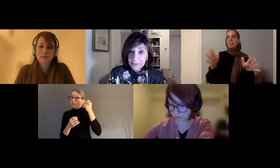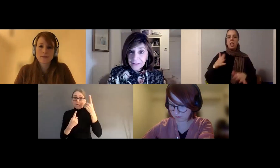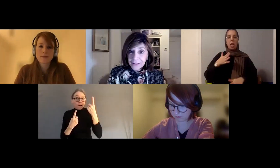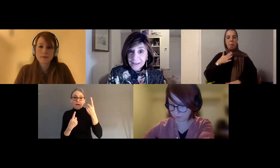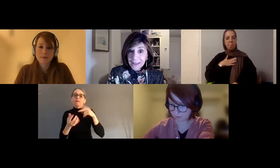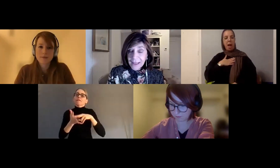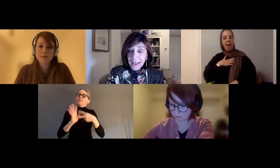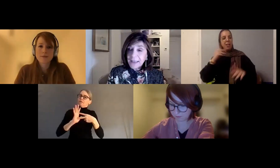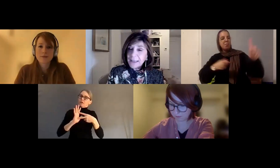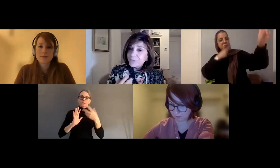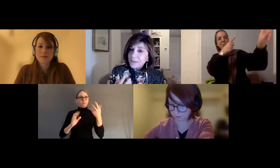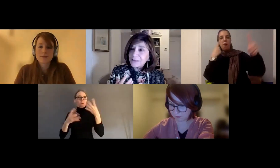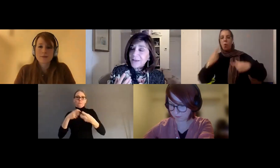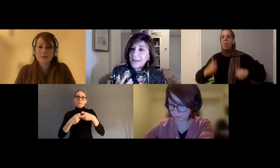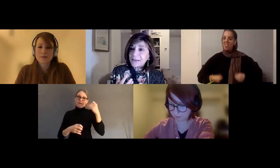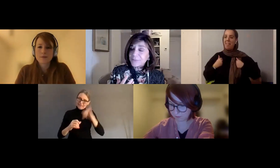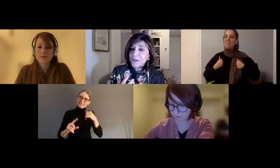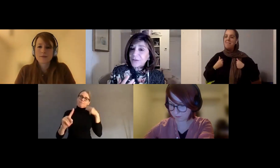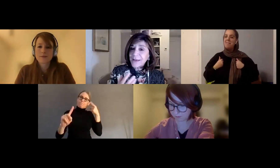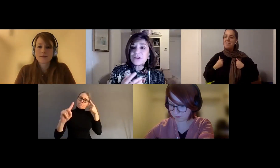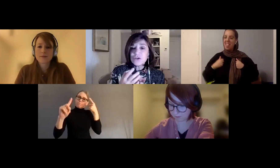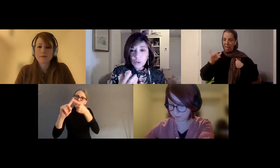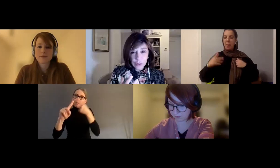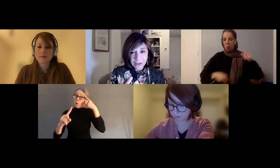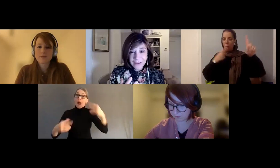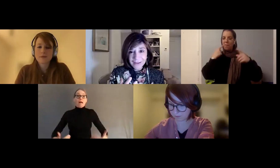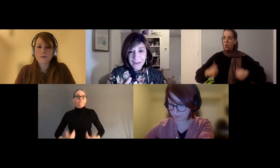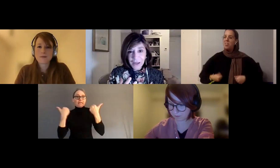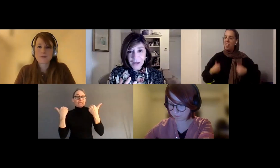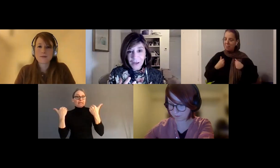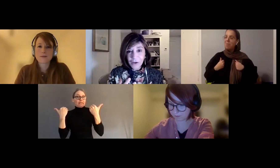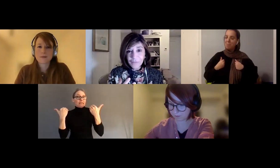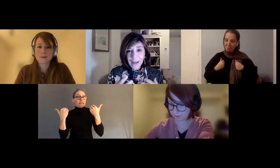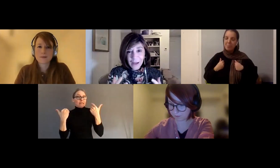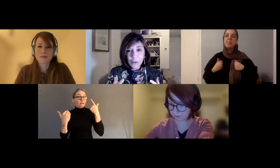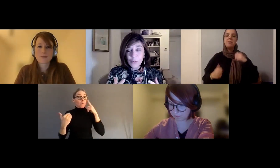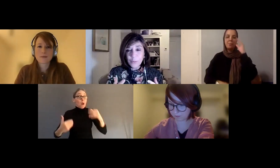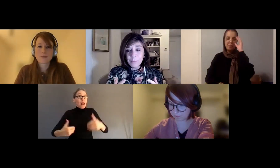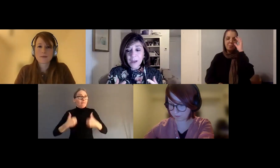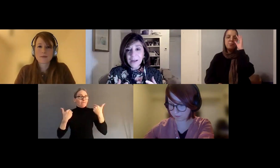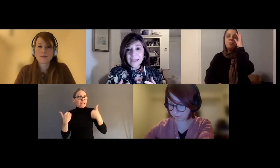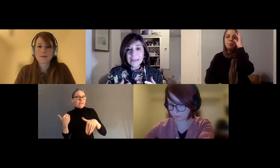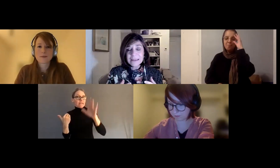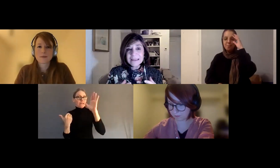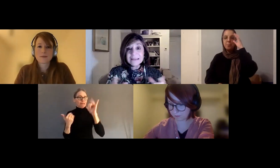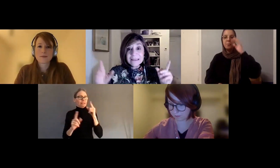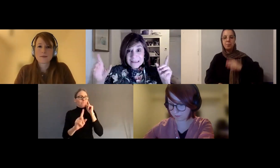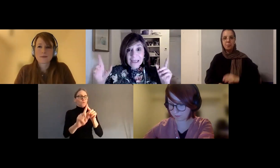calling. And I felt that that story of how